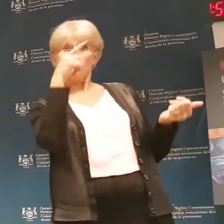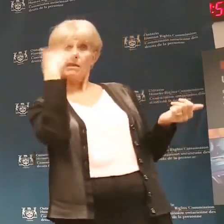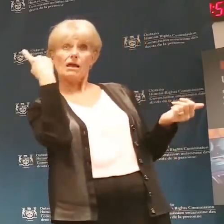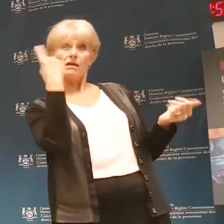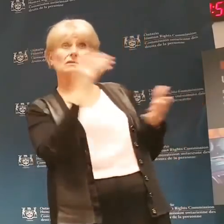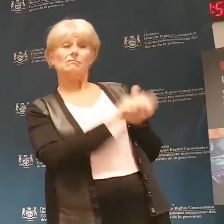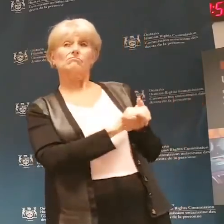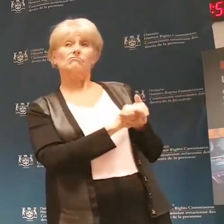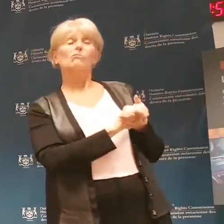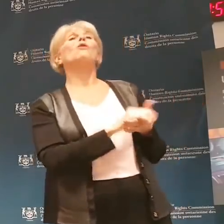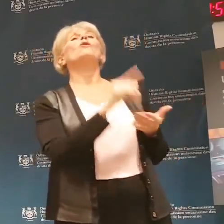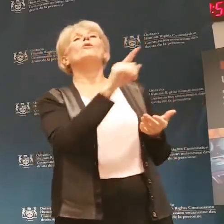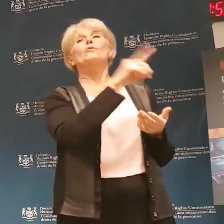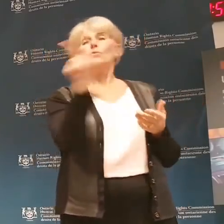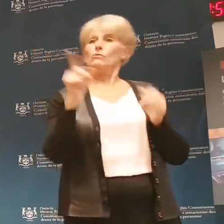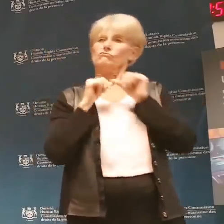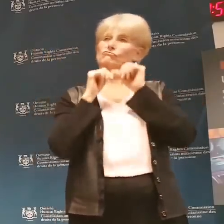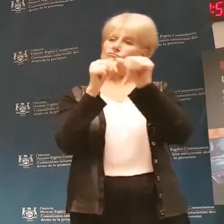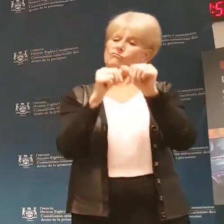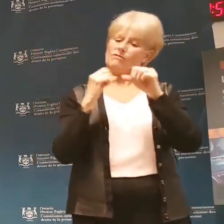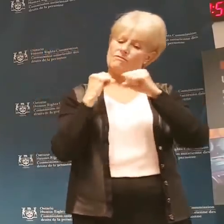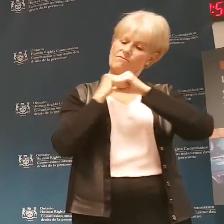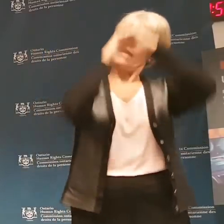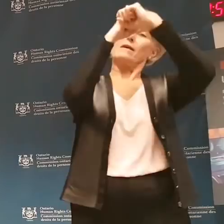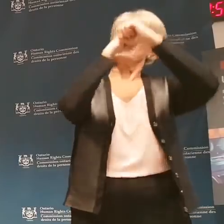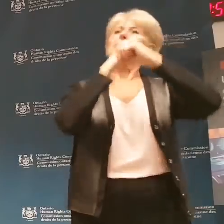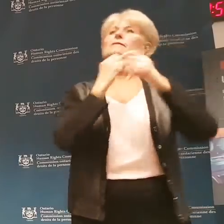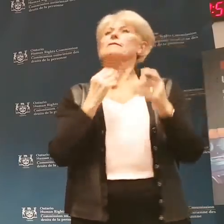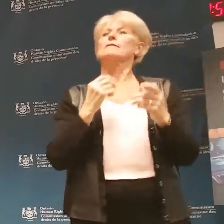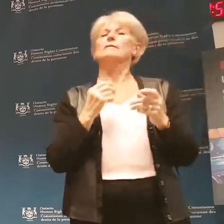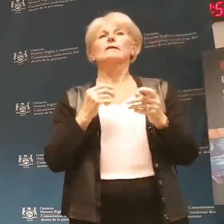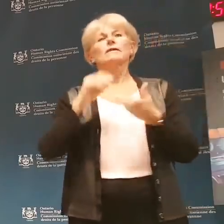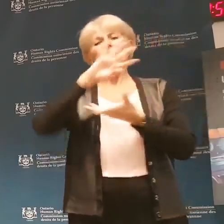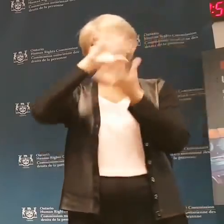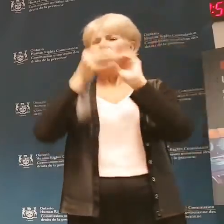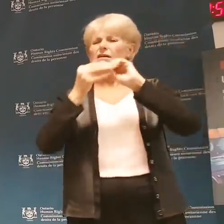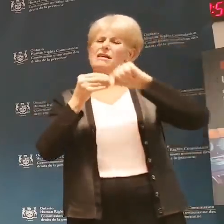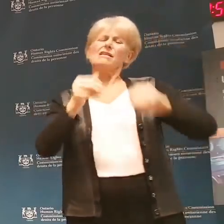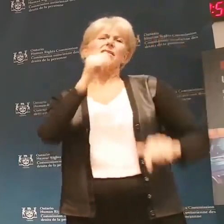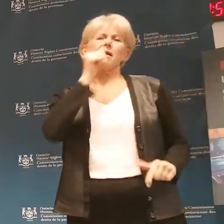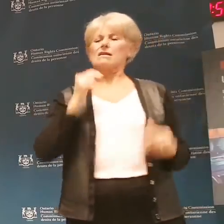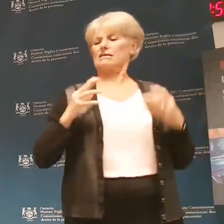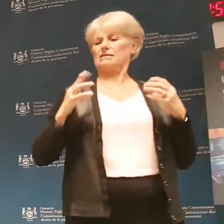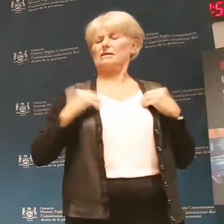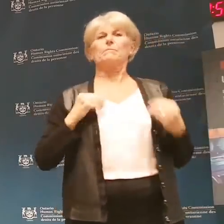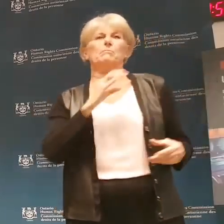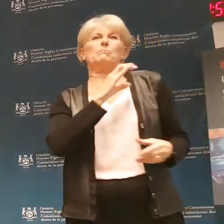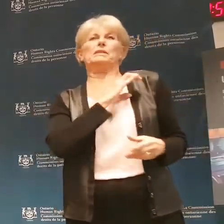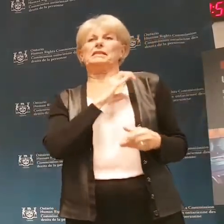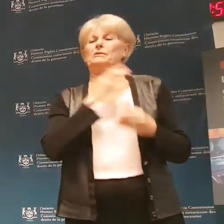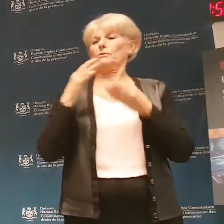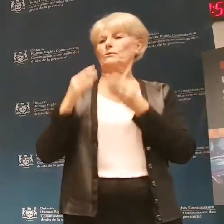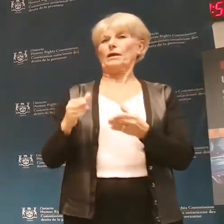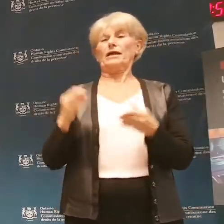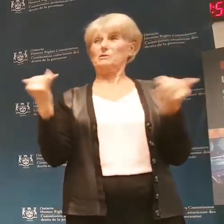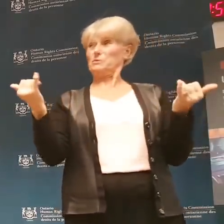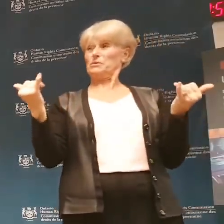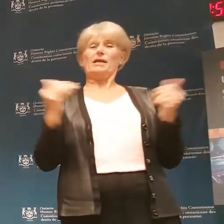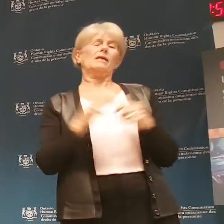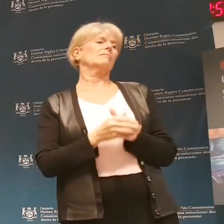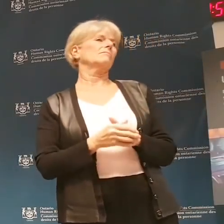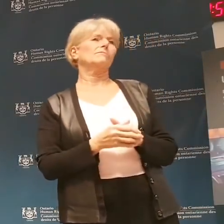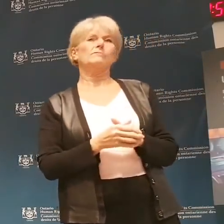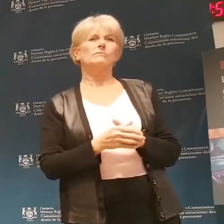generation: you must continue to fight against the totally unacceptable policing that currently